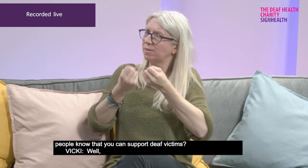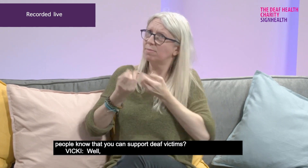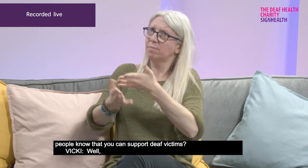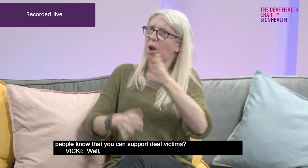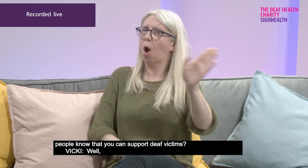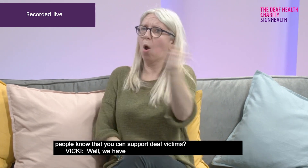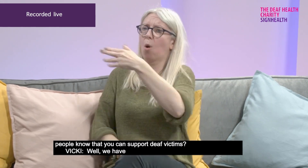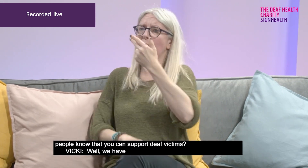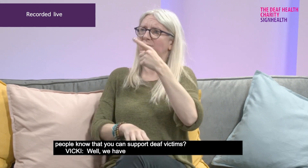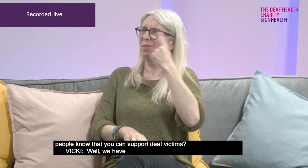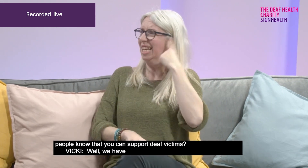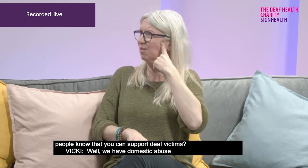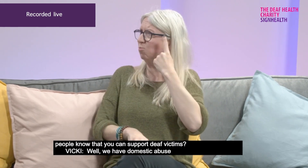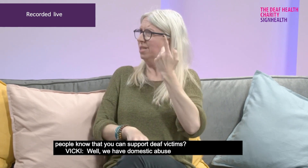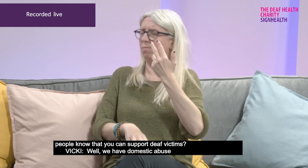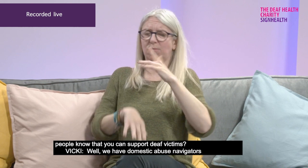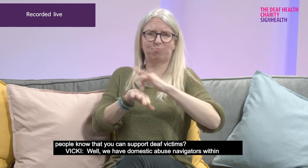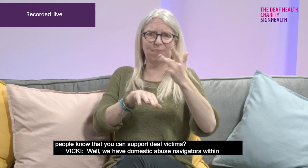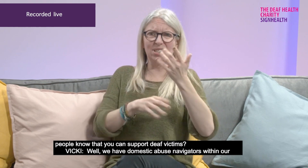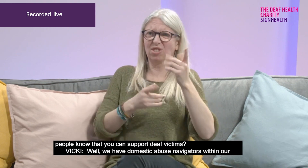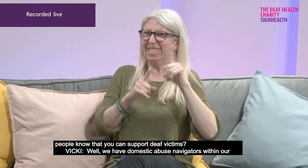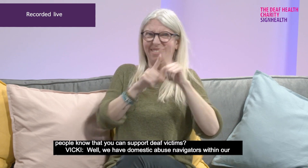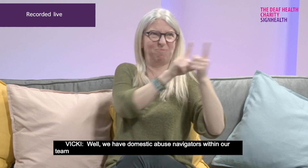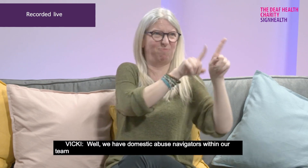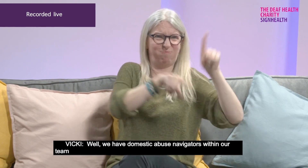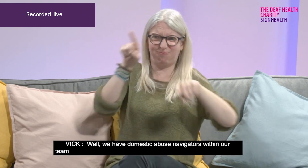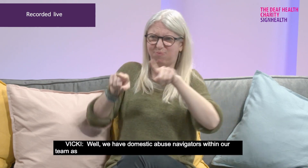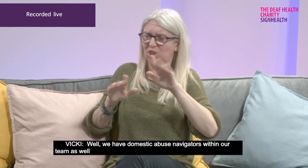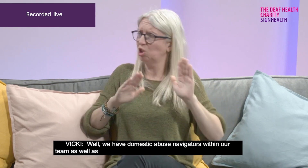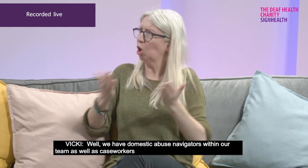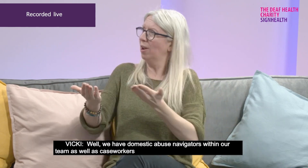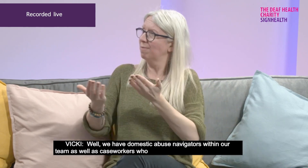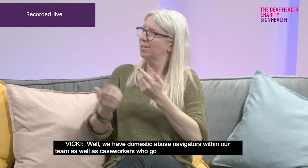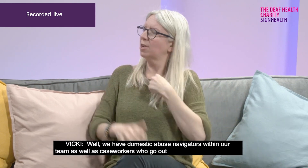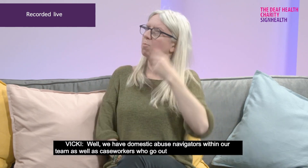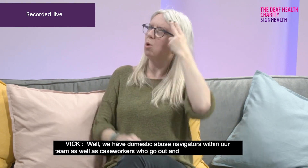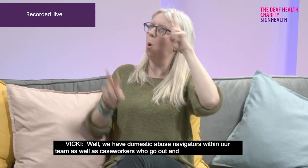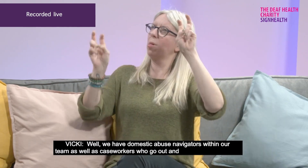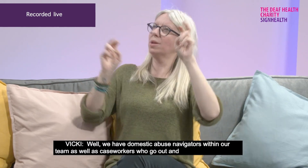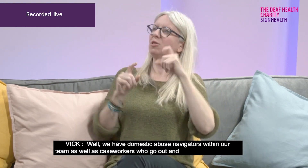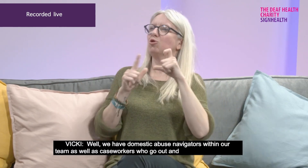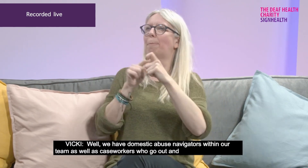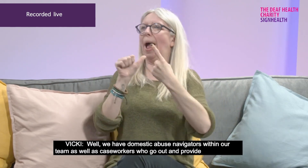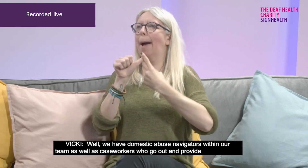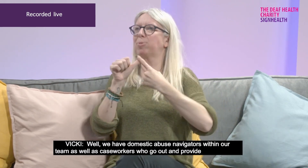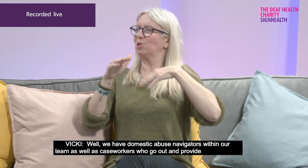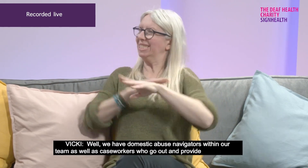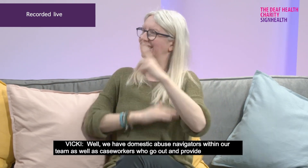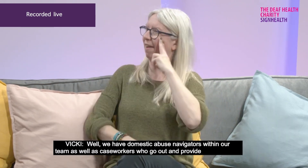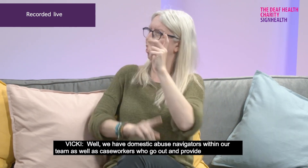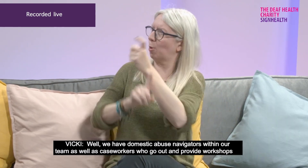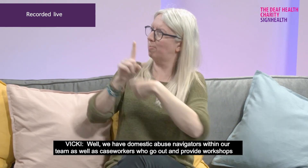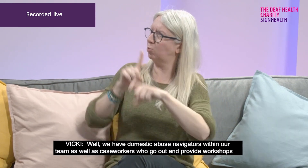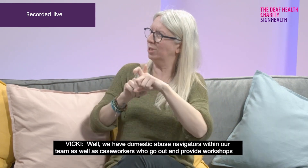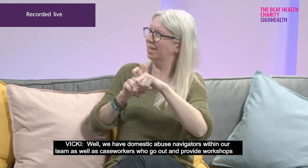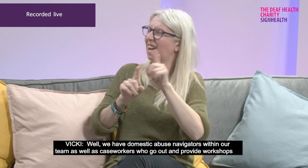Well, we have domestic abuse navigators within our team, as well as caseworkers who go out and provide workshops